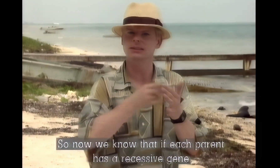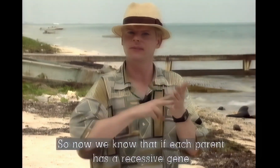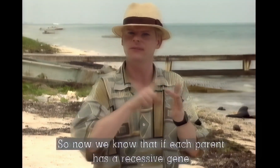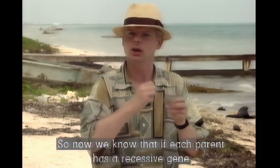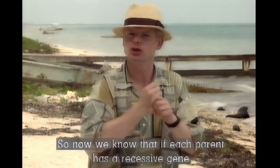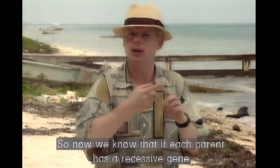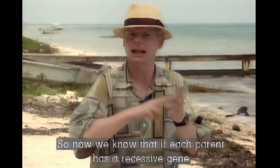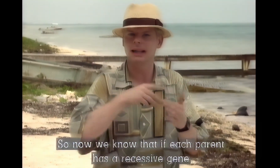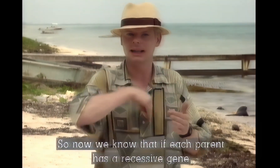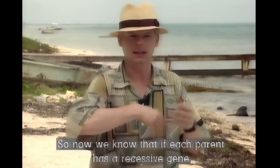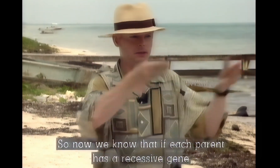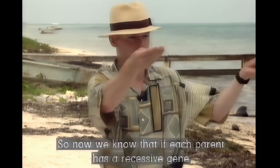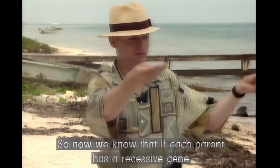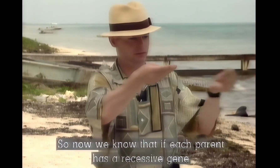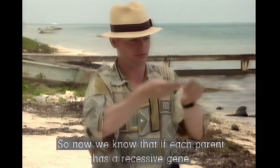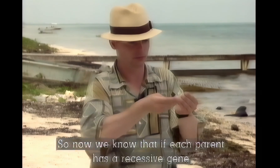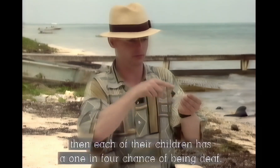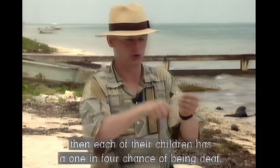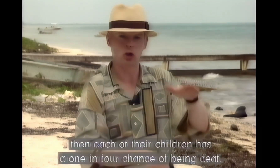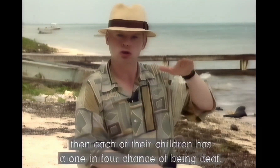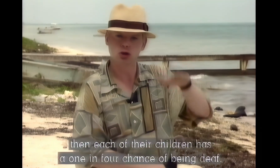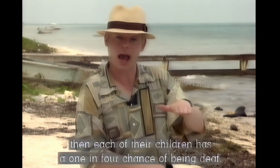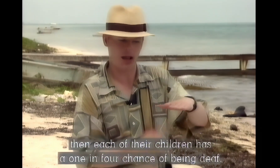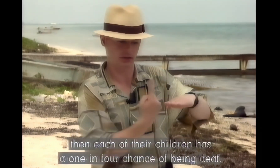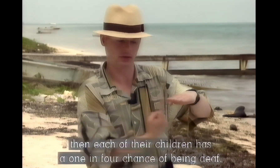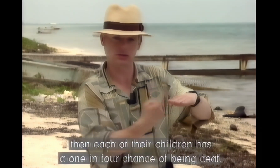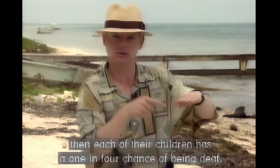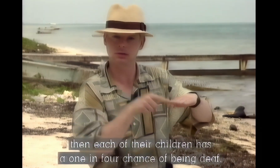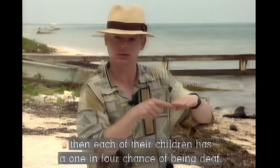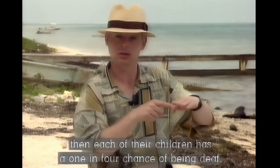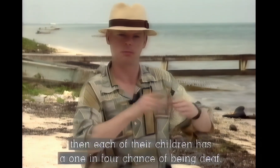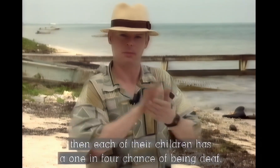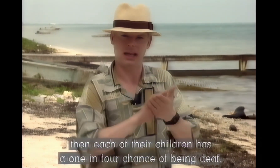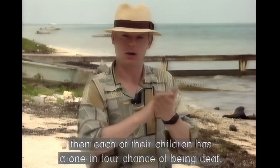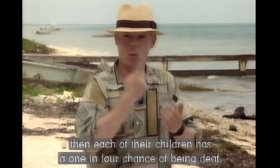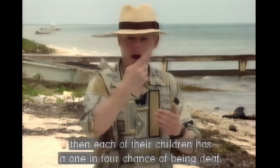then each of their children has a 1 in 4 chance of being deaf.